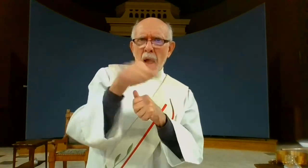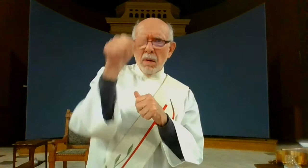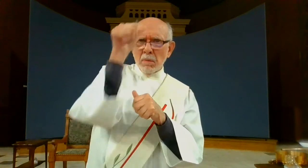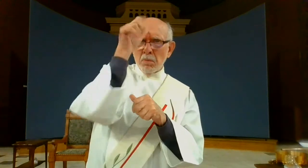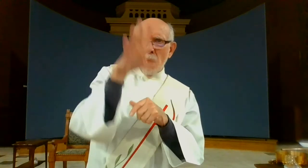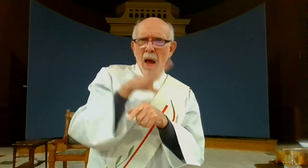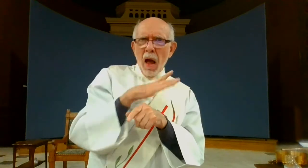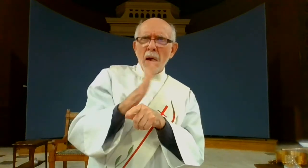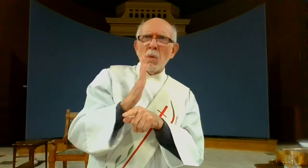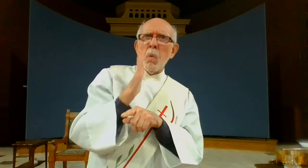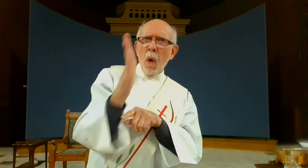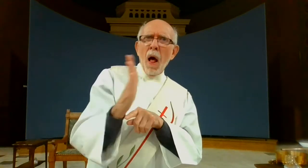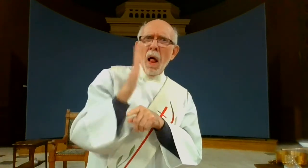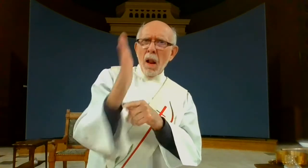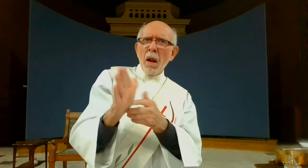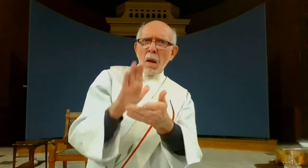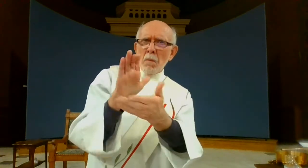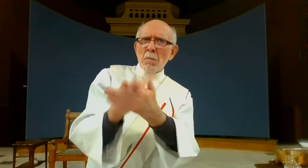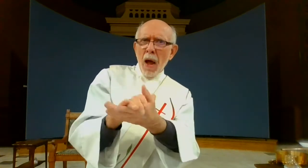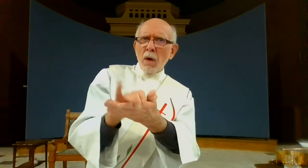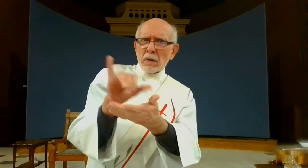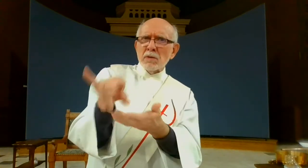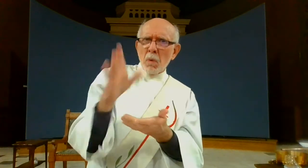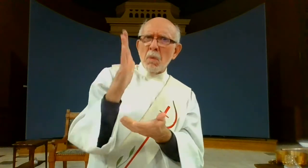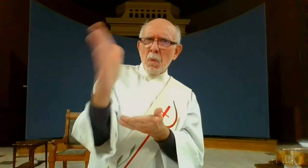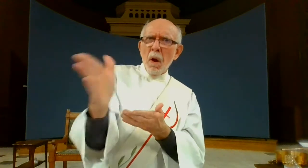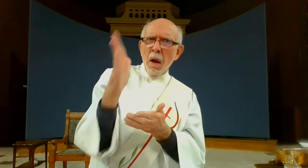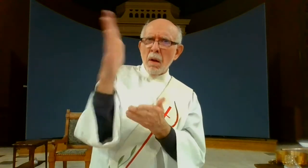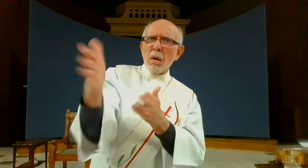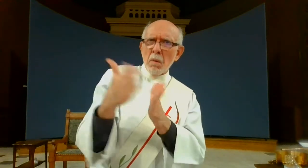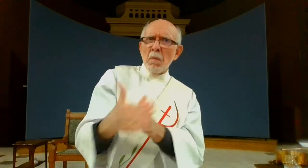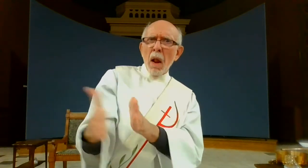She would have a baby without a man? But her plan was to get married.